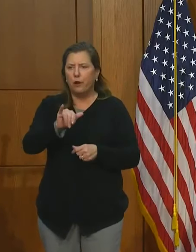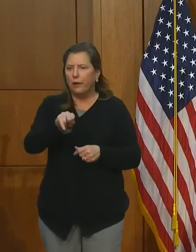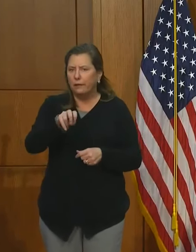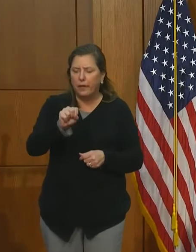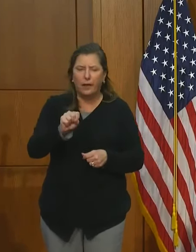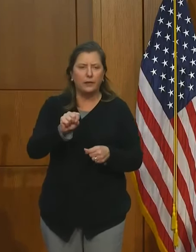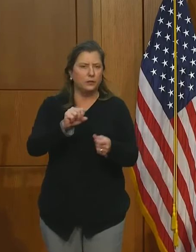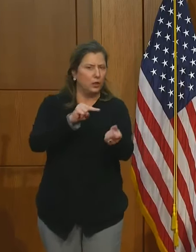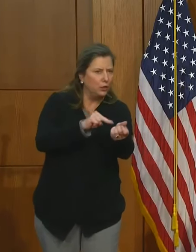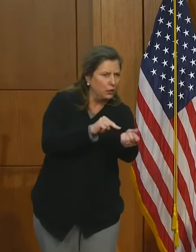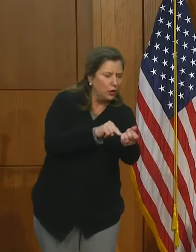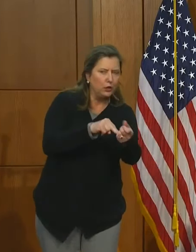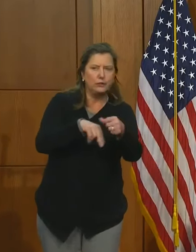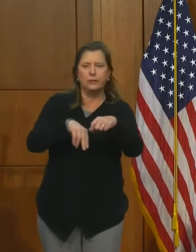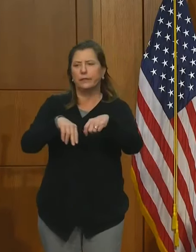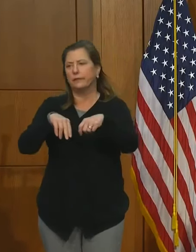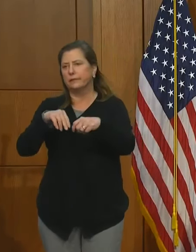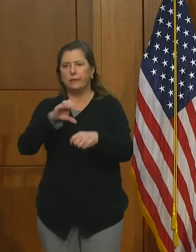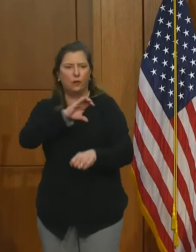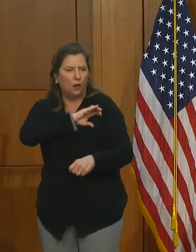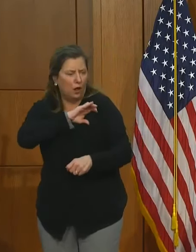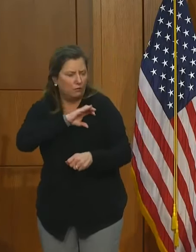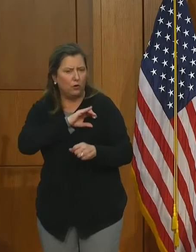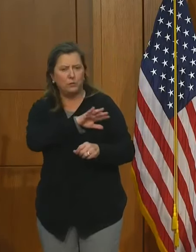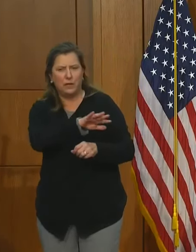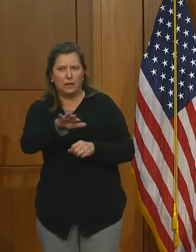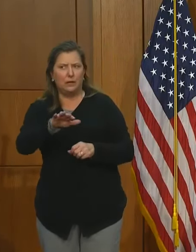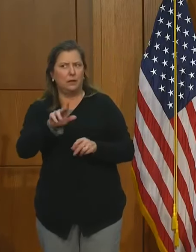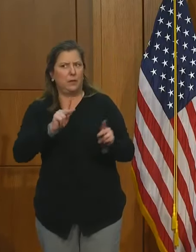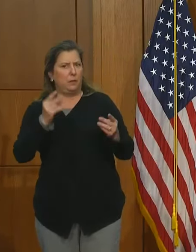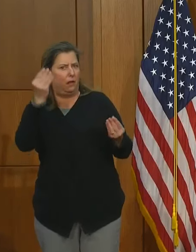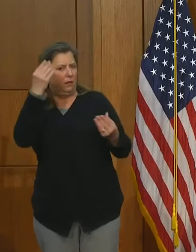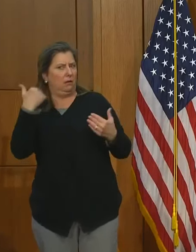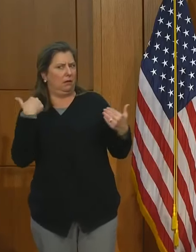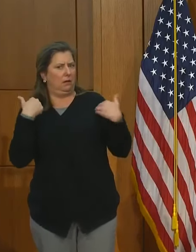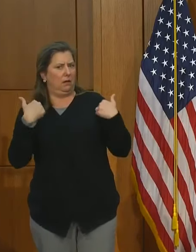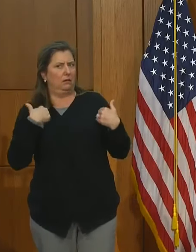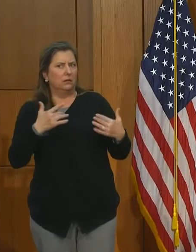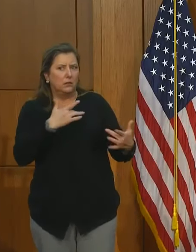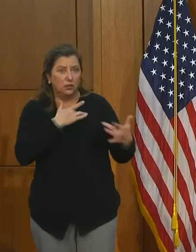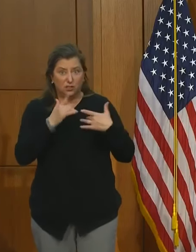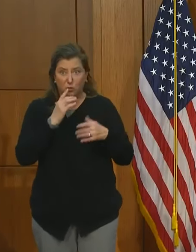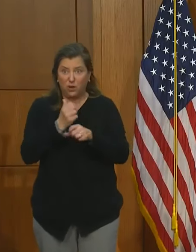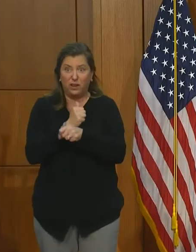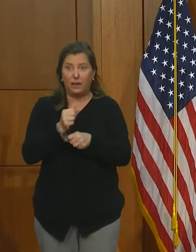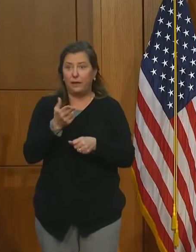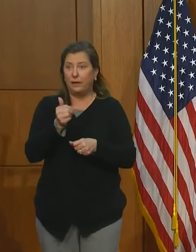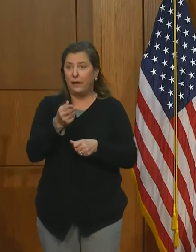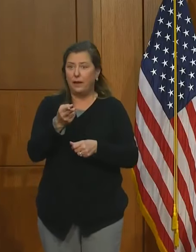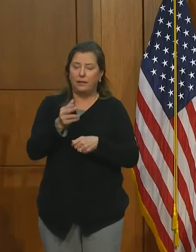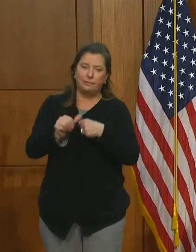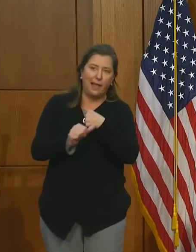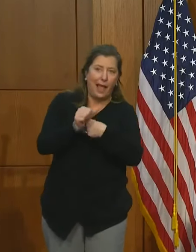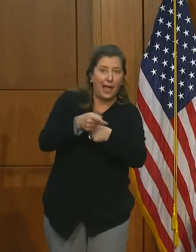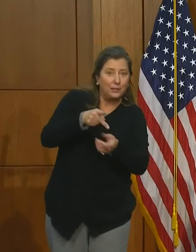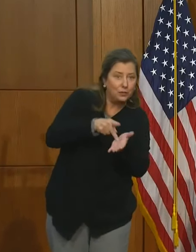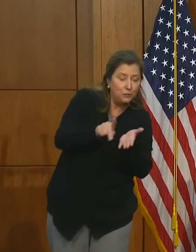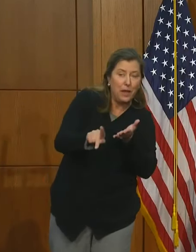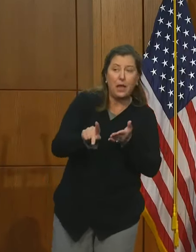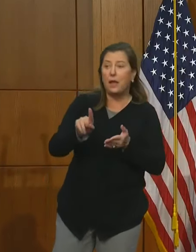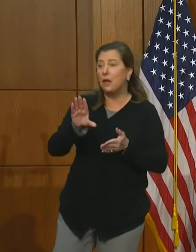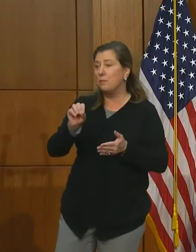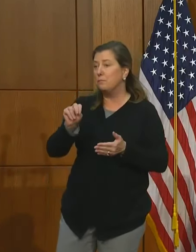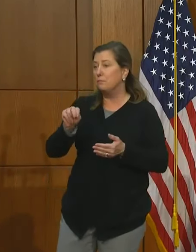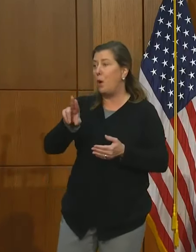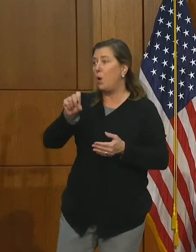healthcare providers, even law enforcement who are concerned about hazard pay or bonus pay when they look at other people who